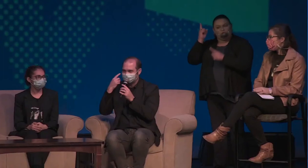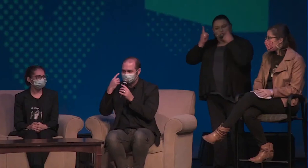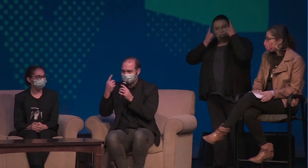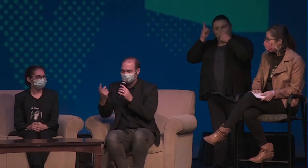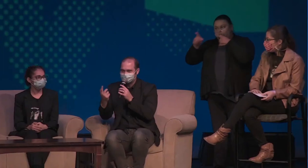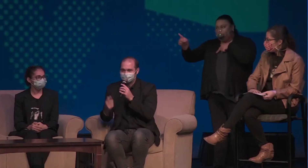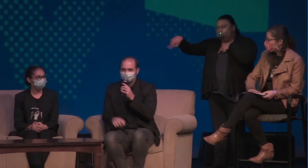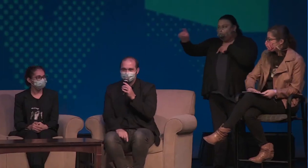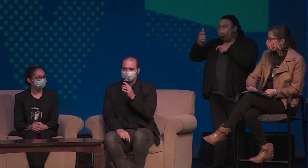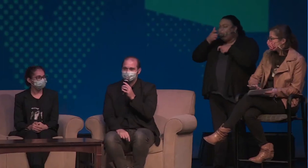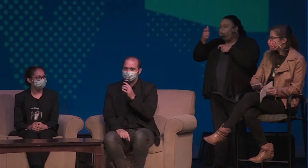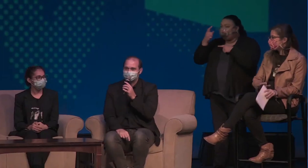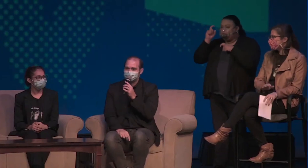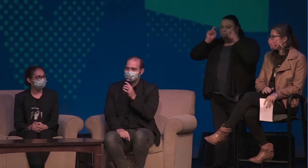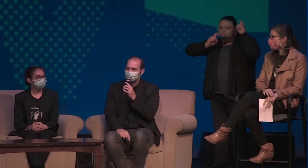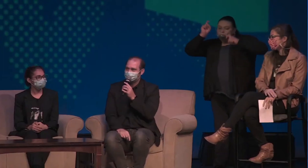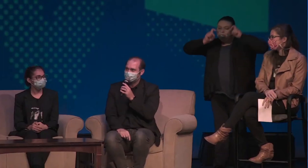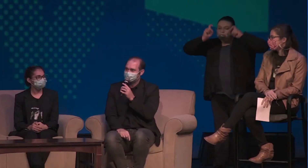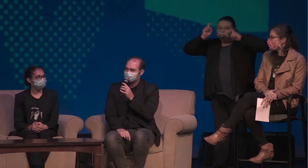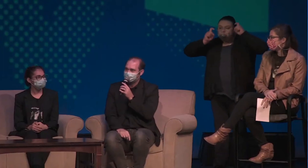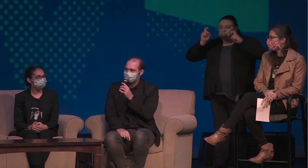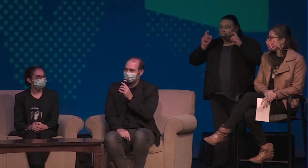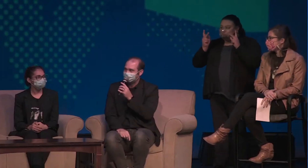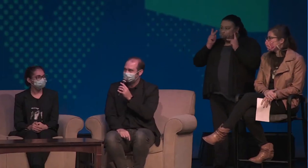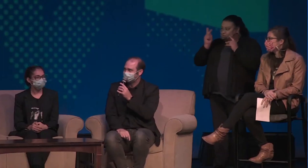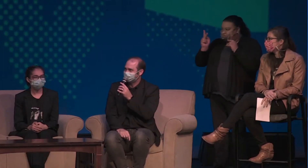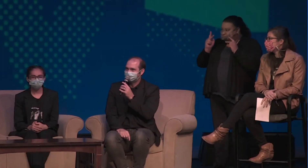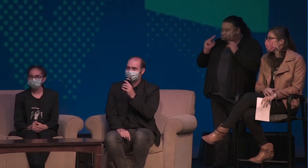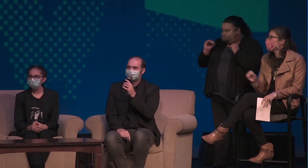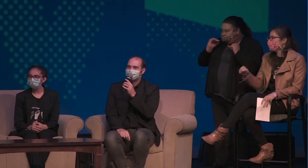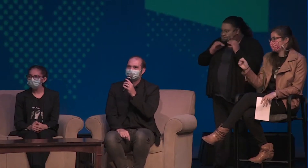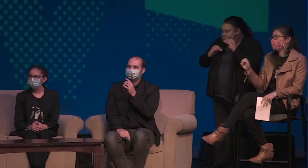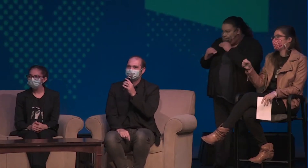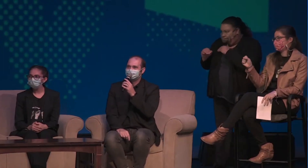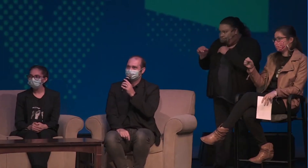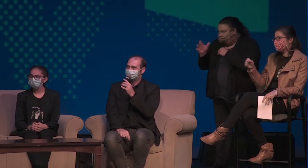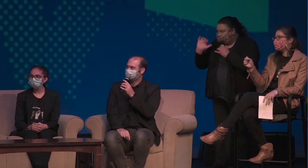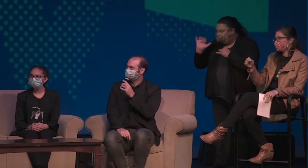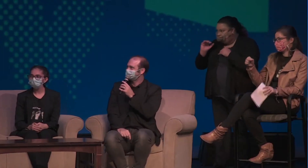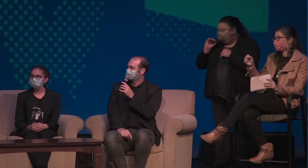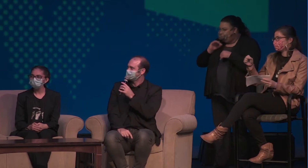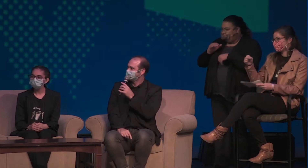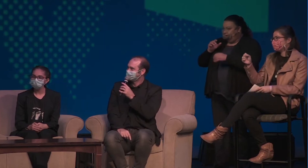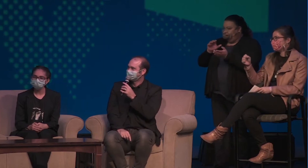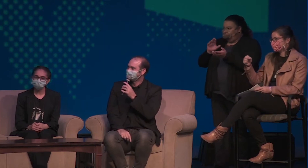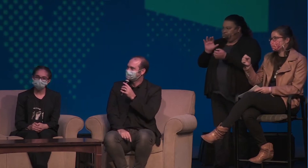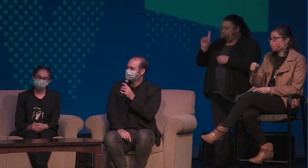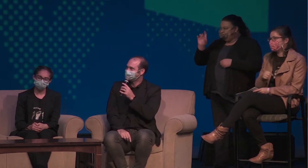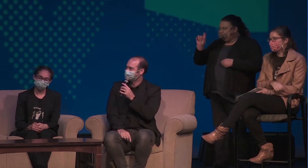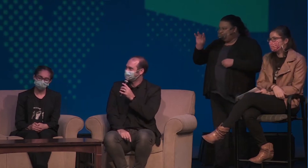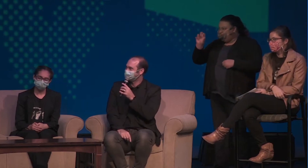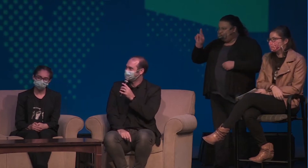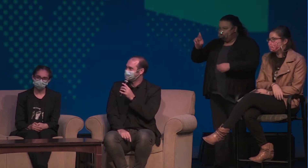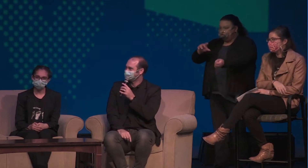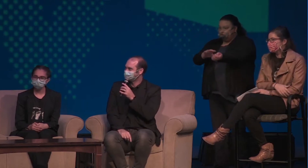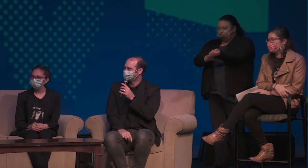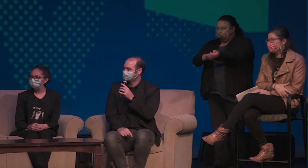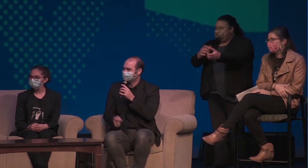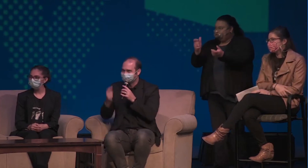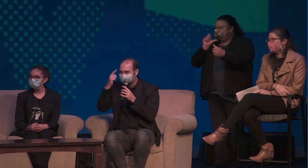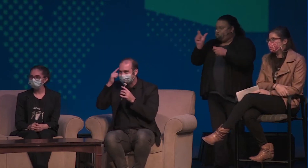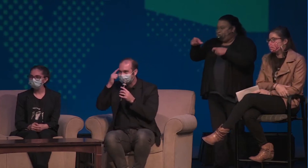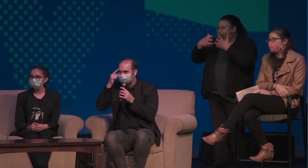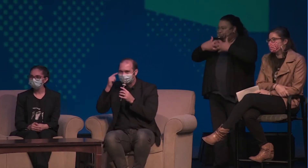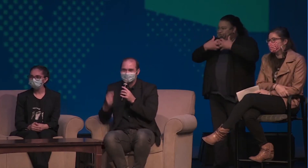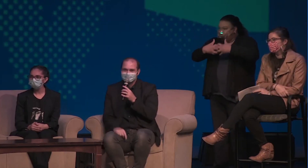guys are always watching people's facial expressions, maybe you can like see lies, like human lie detectors. Can you do that too? Oh,